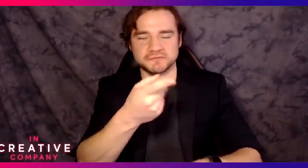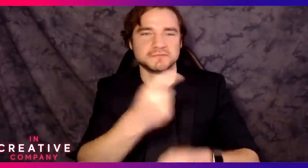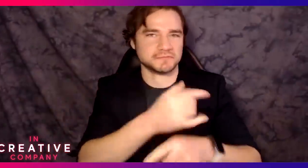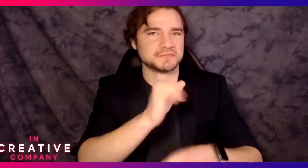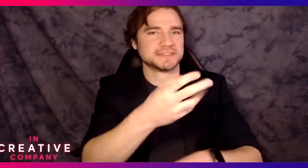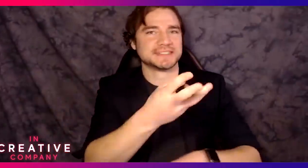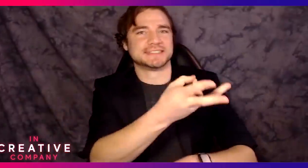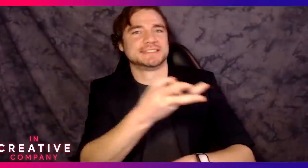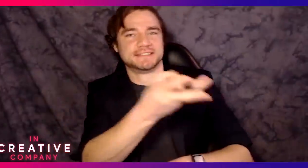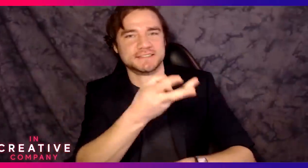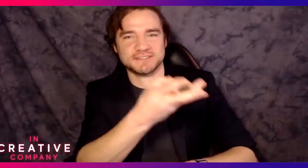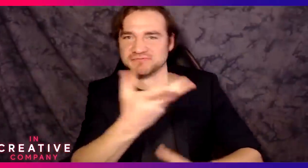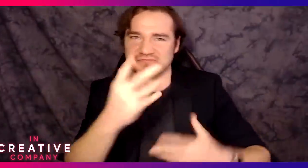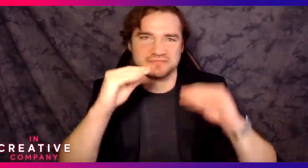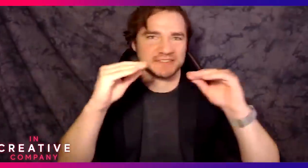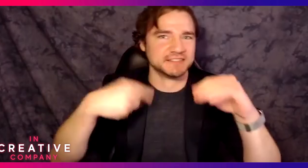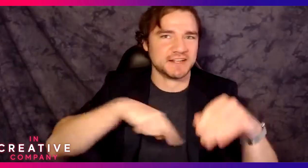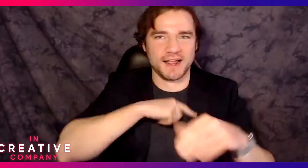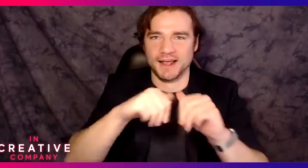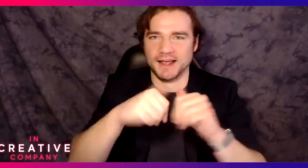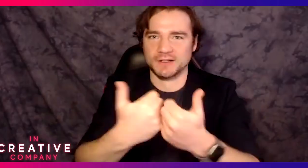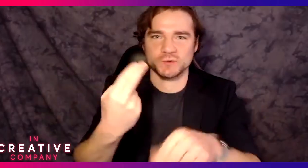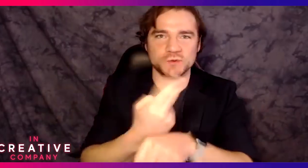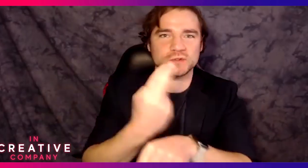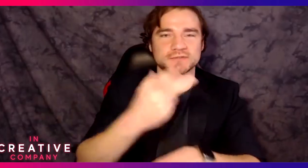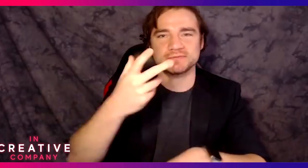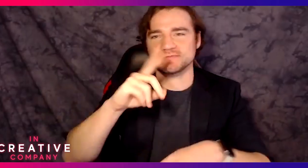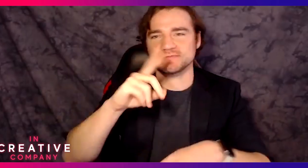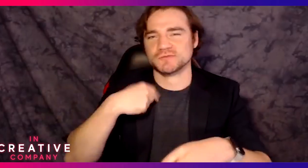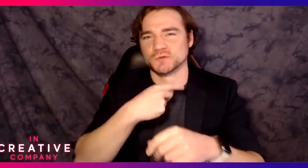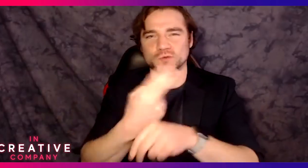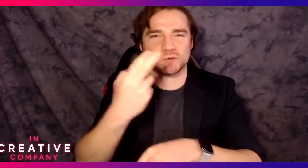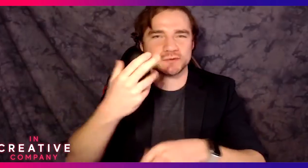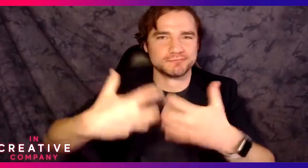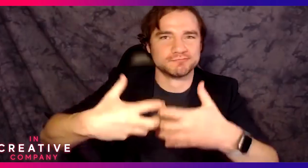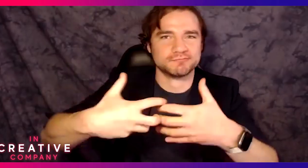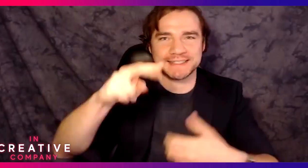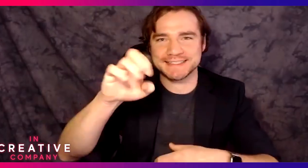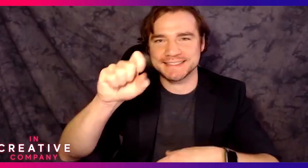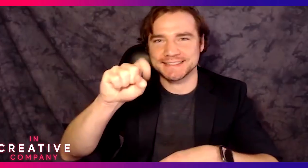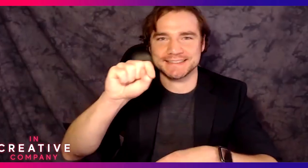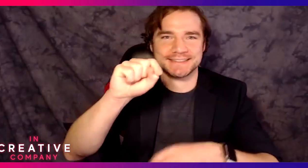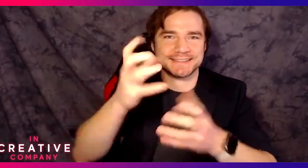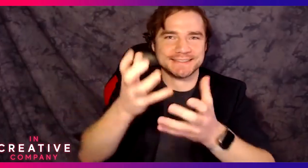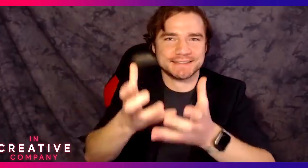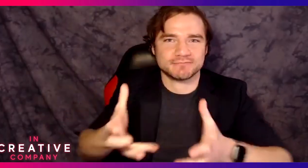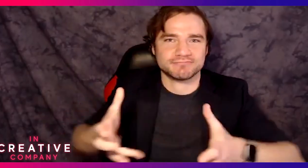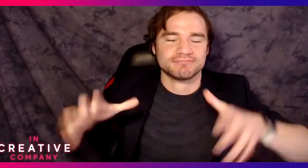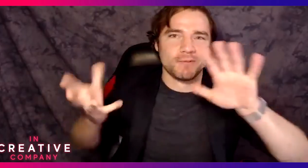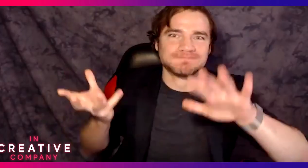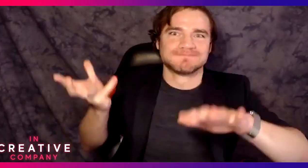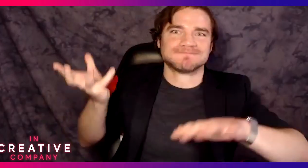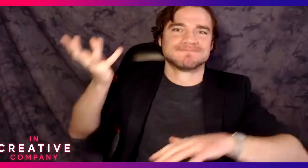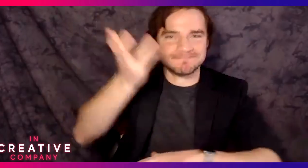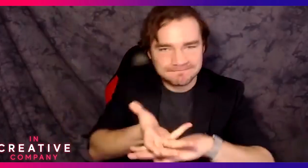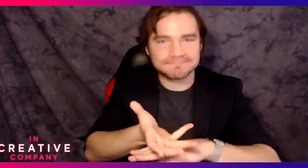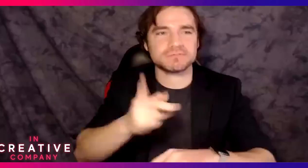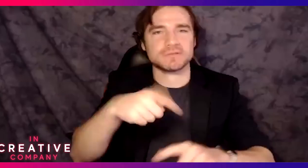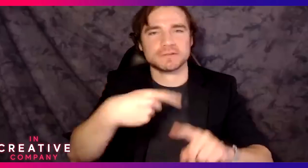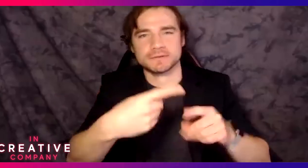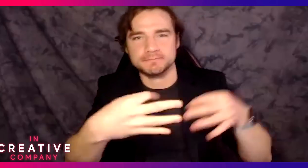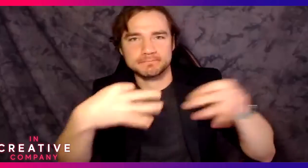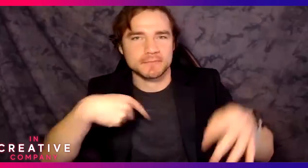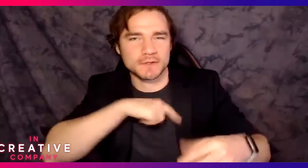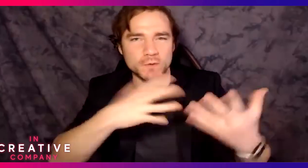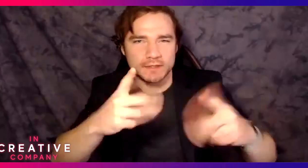was. Yeah, right. And so it was like six of them teaching us how to do this stuff, like the net machines, how